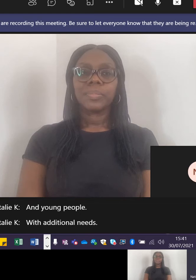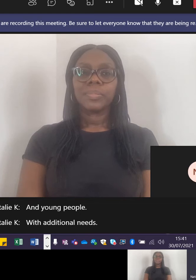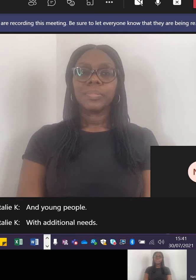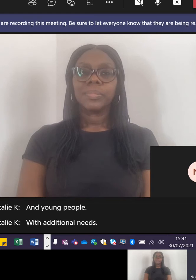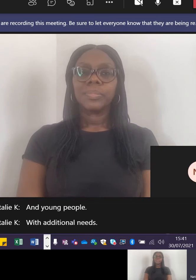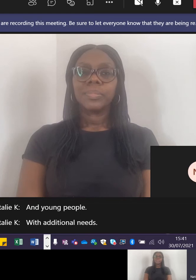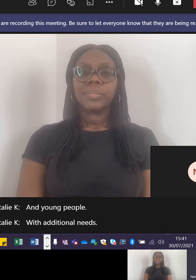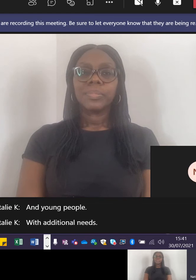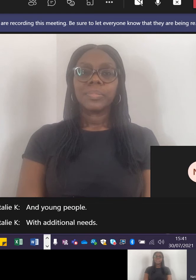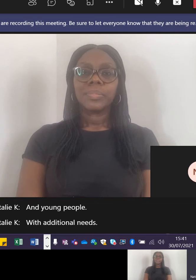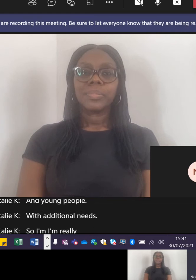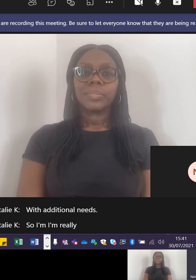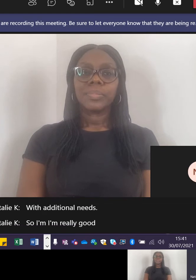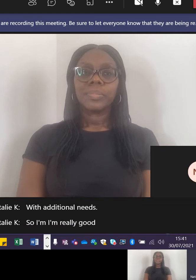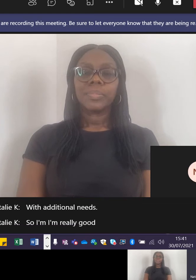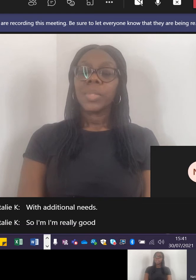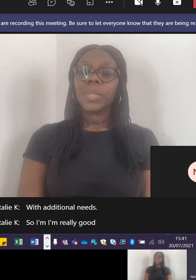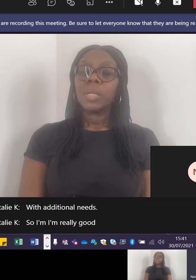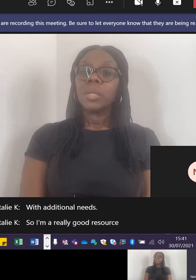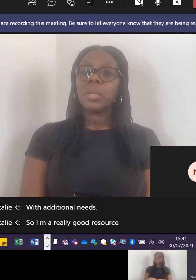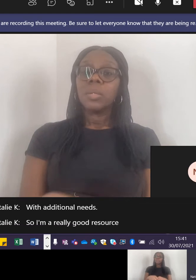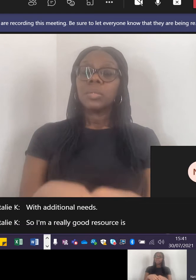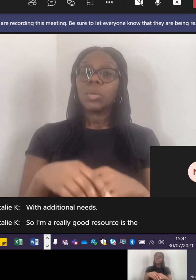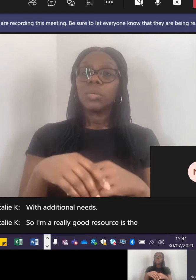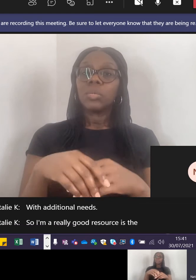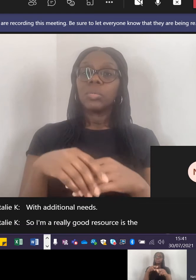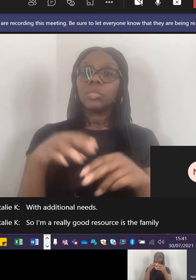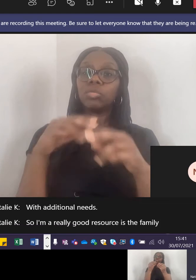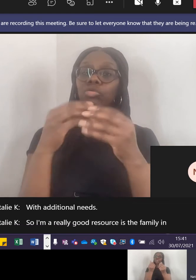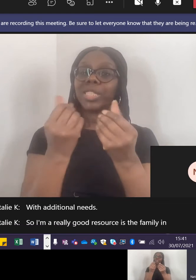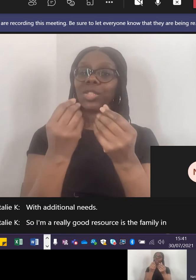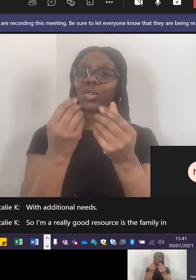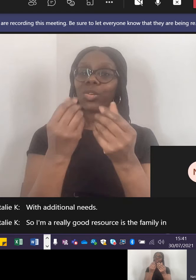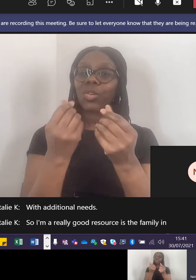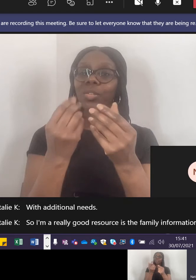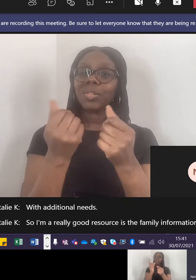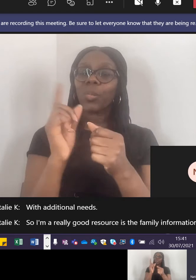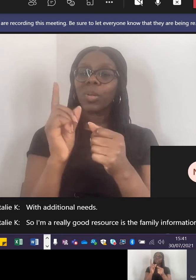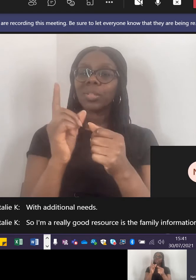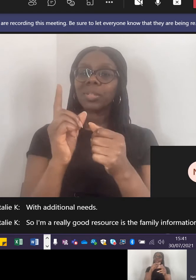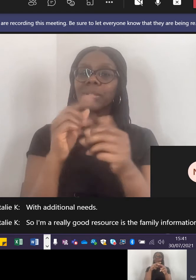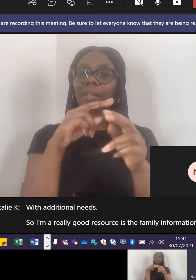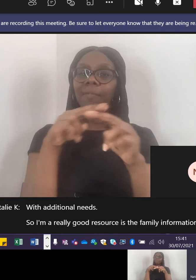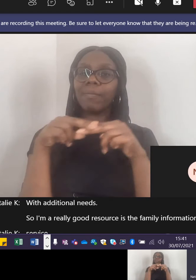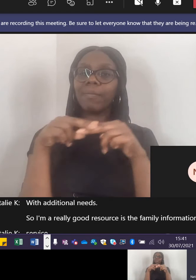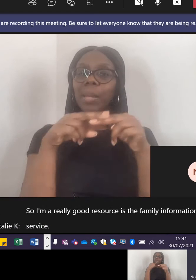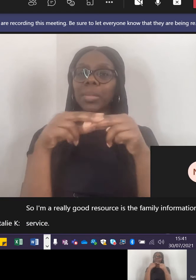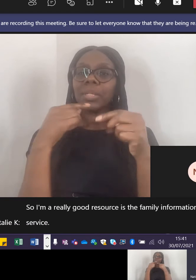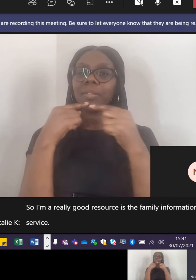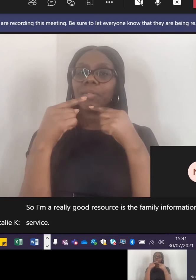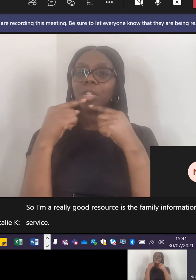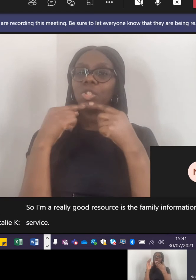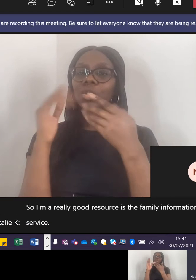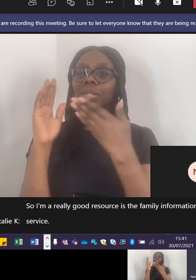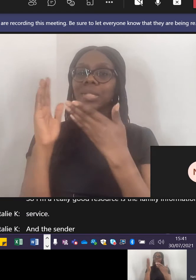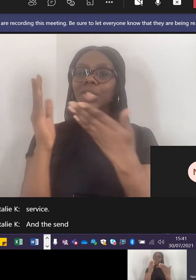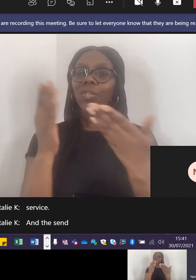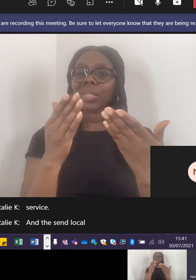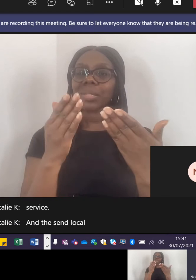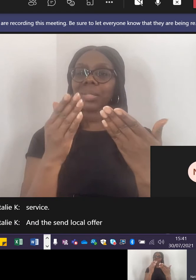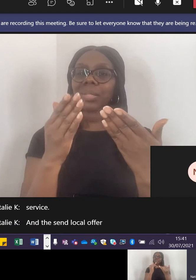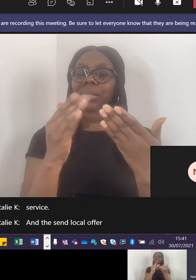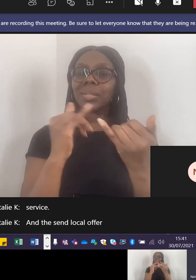So a really good resource is the Family Information Service and the SEND local